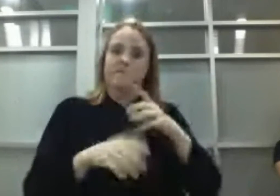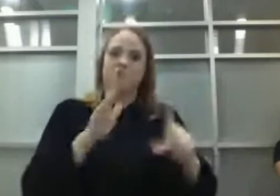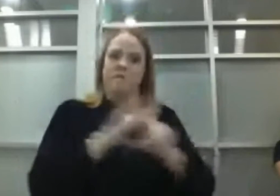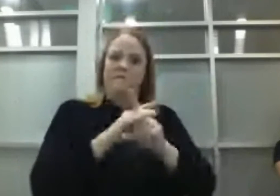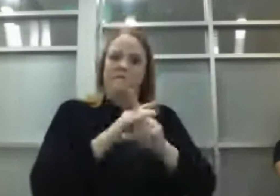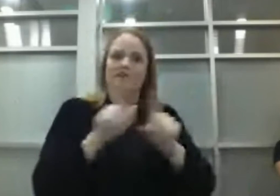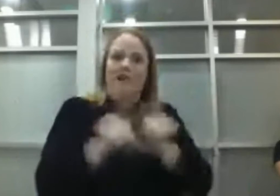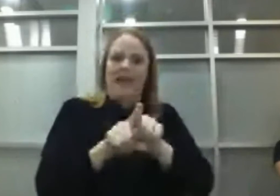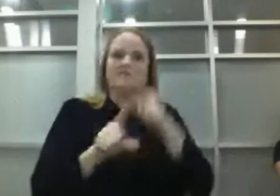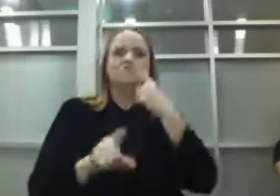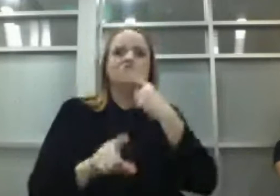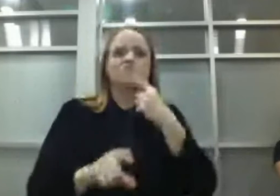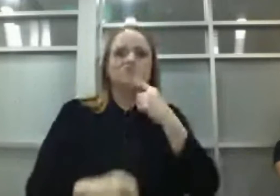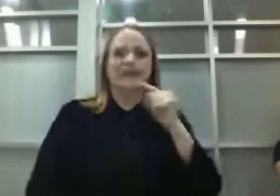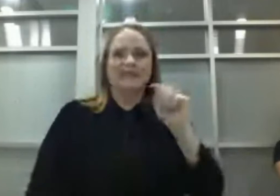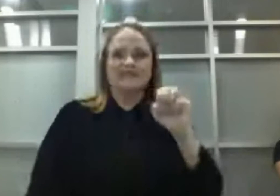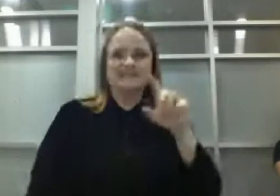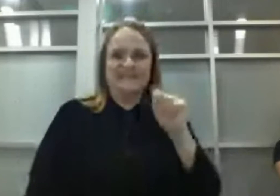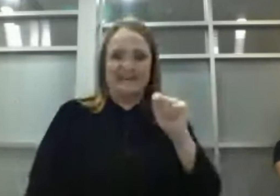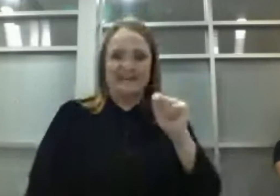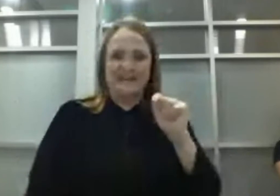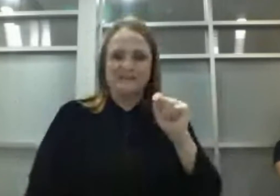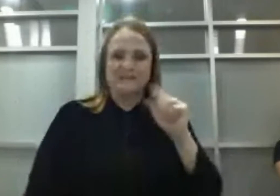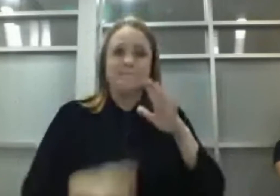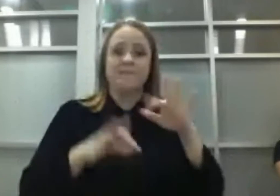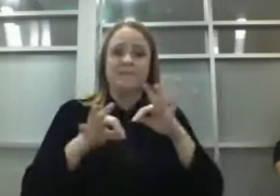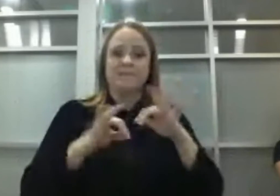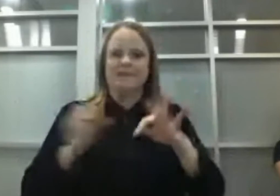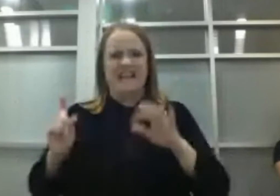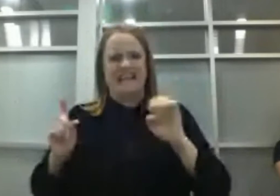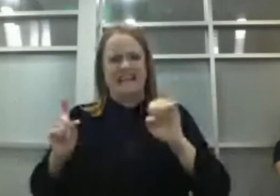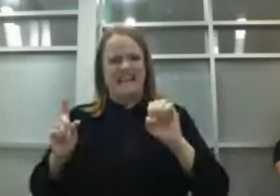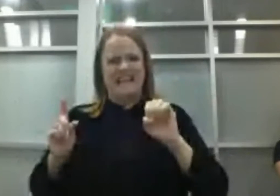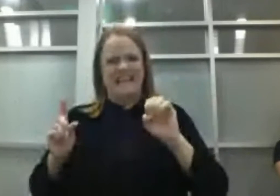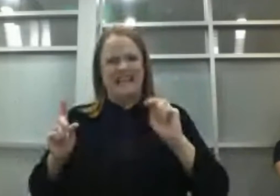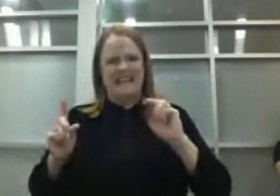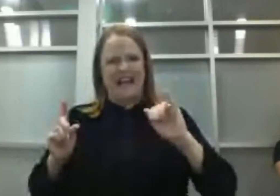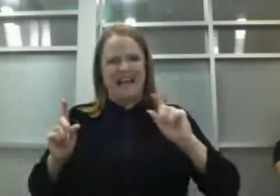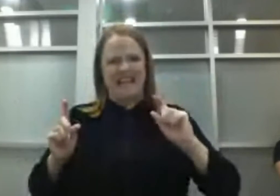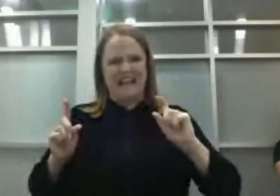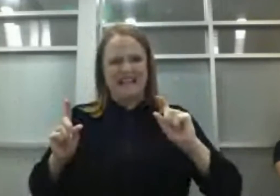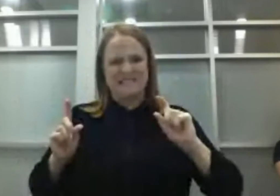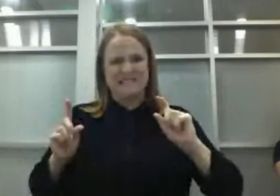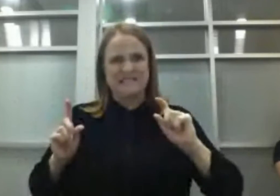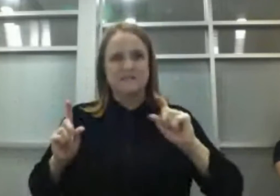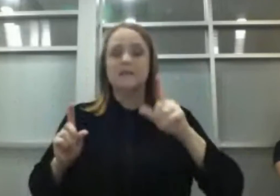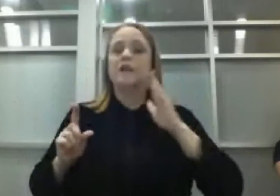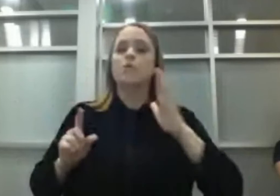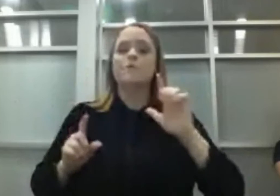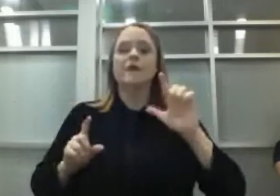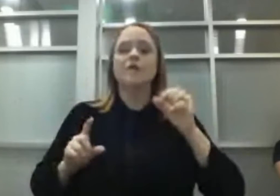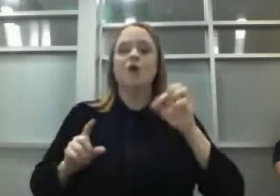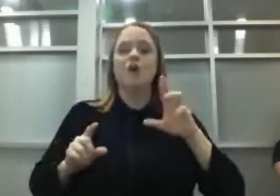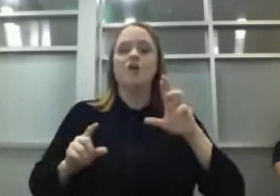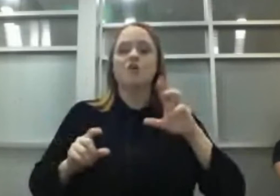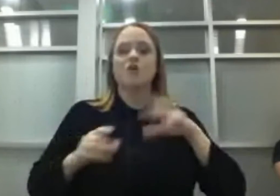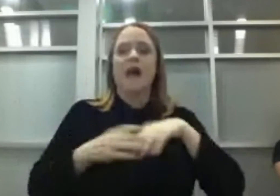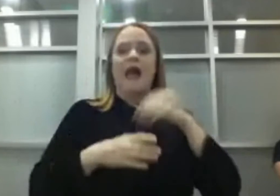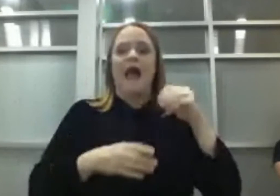why each gen server shut down. It'll actually be logger output. Okay. So by default, it says it logs to the console, which I assume